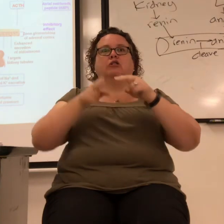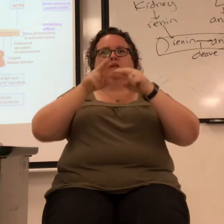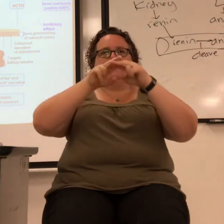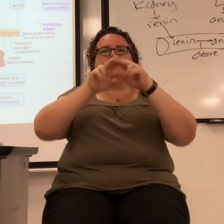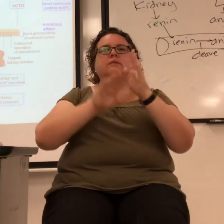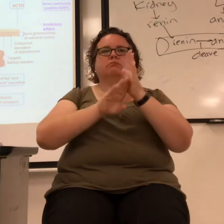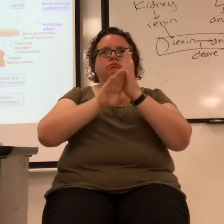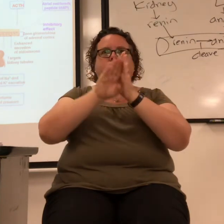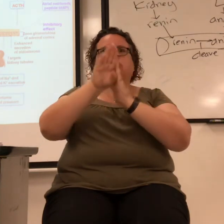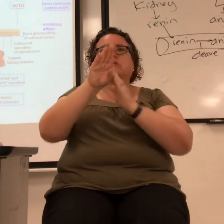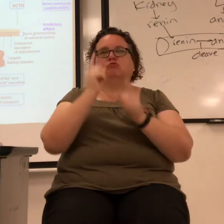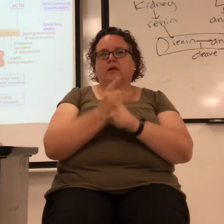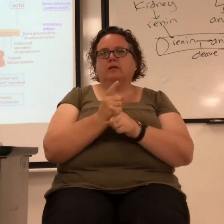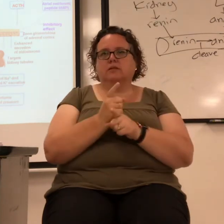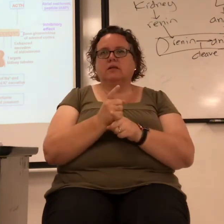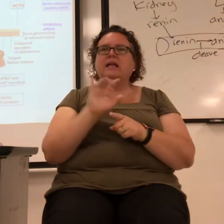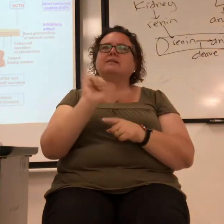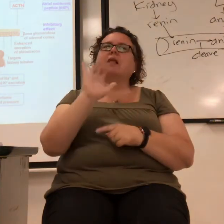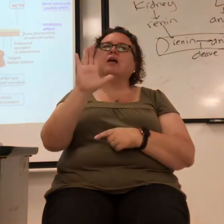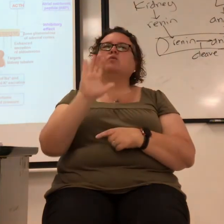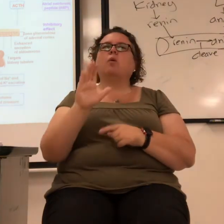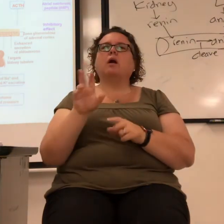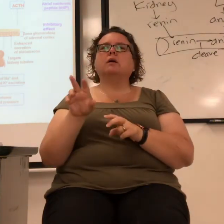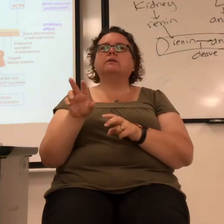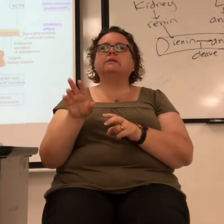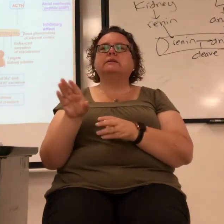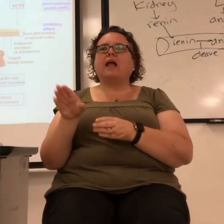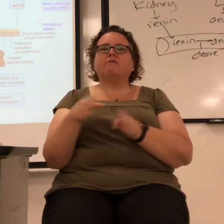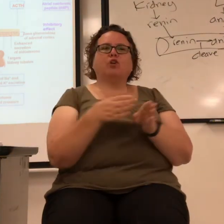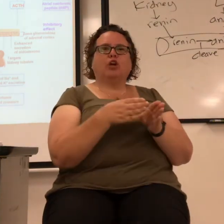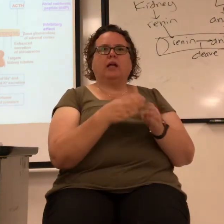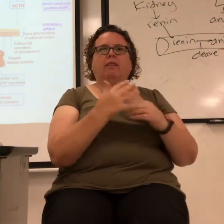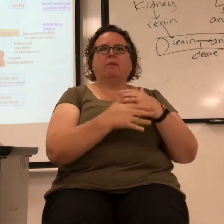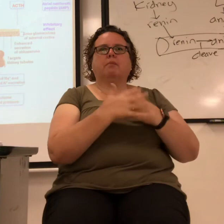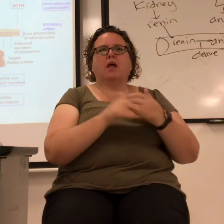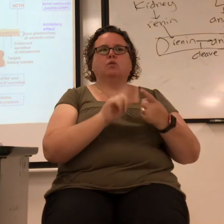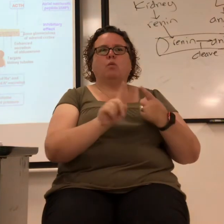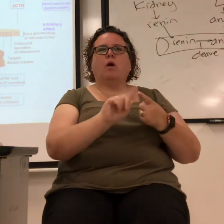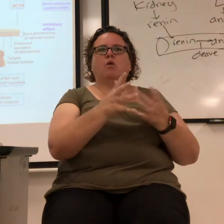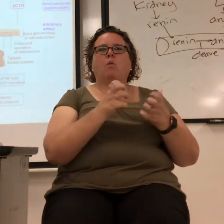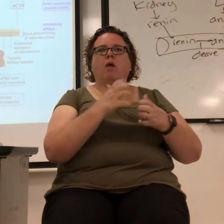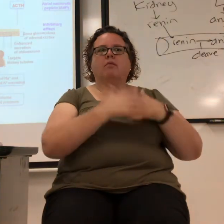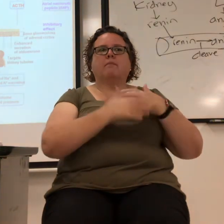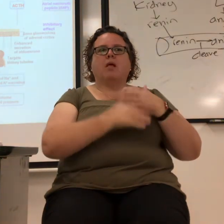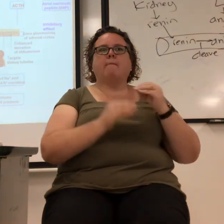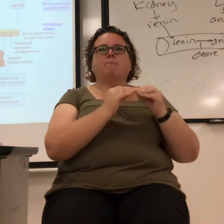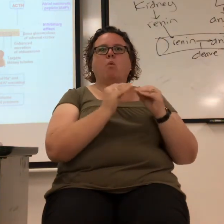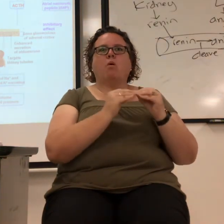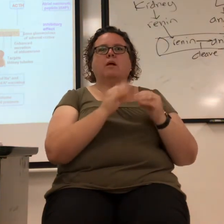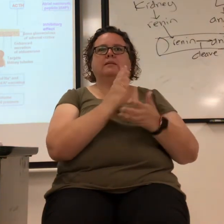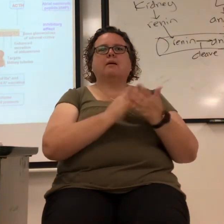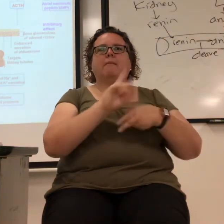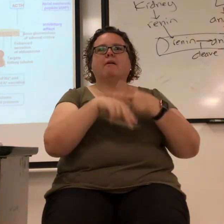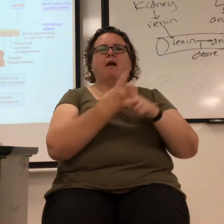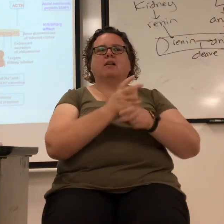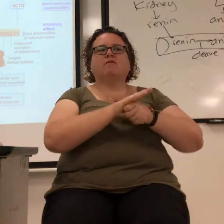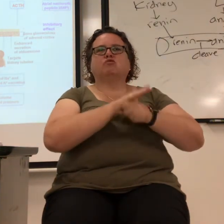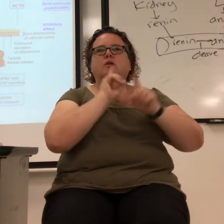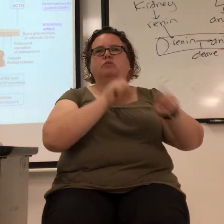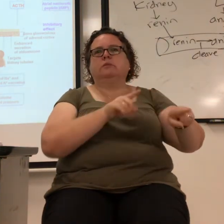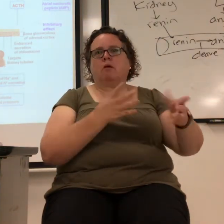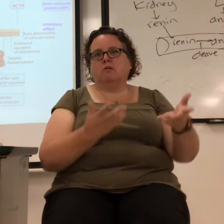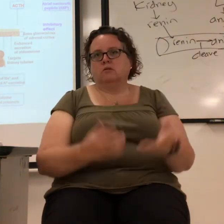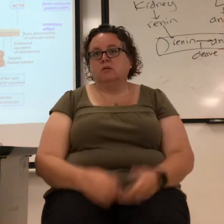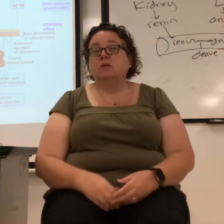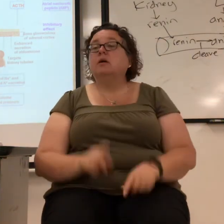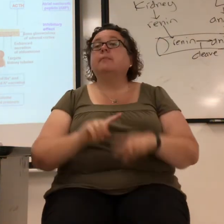going up. It's kind of like you're diverting the blood to where you want the blood to go more in some kind of stress response.